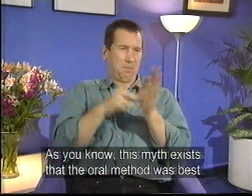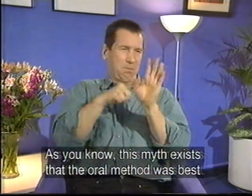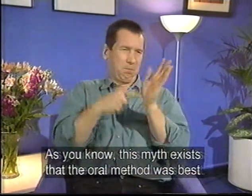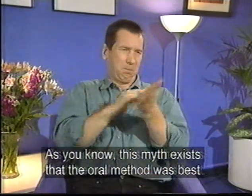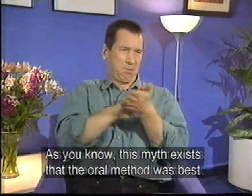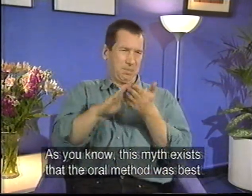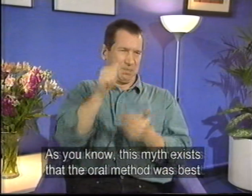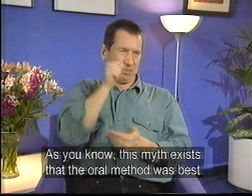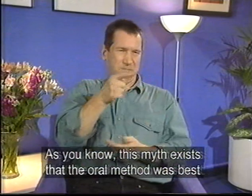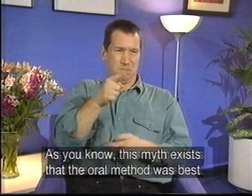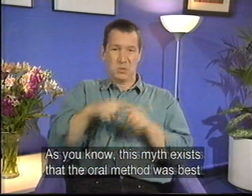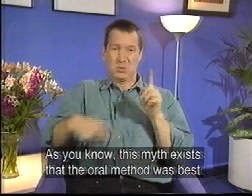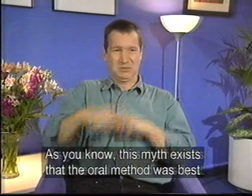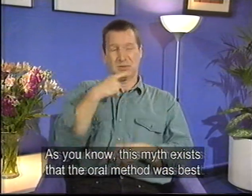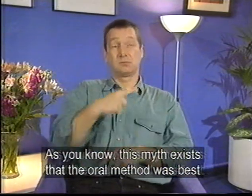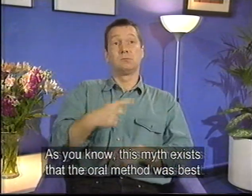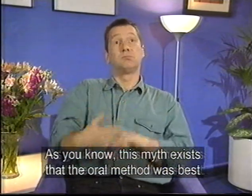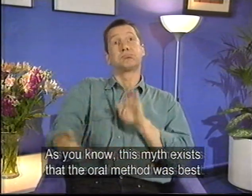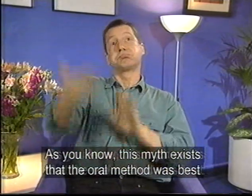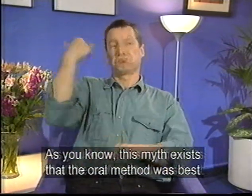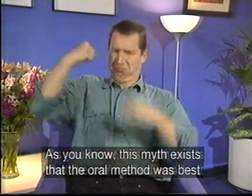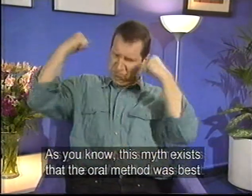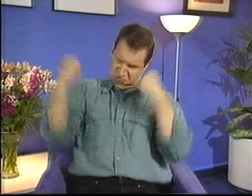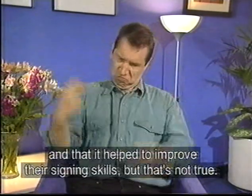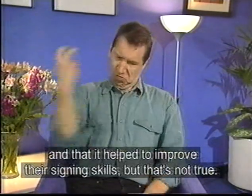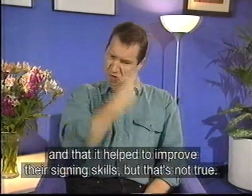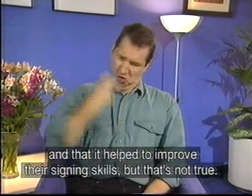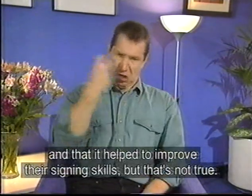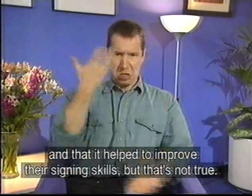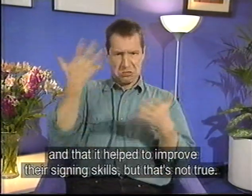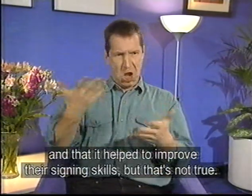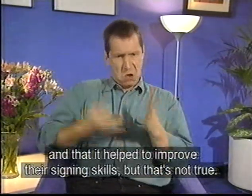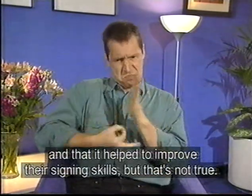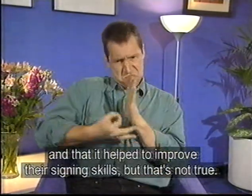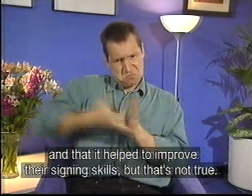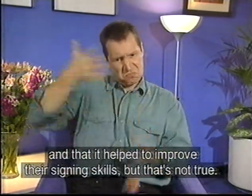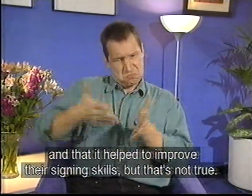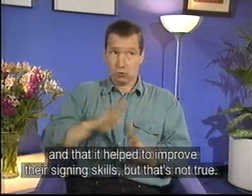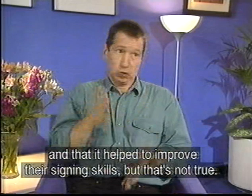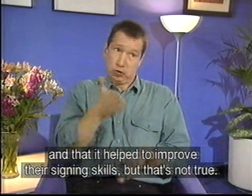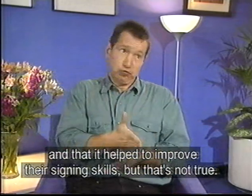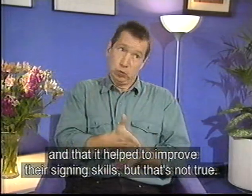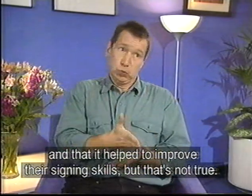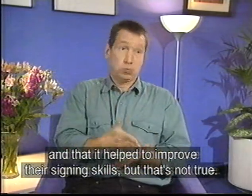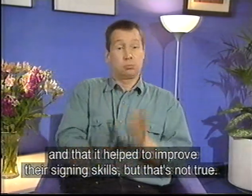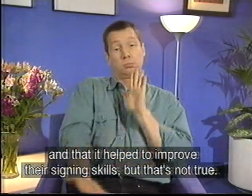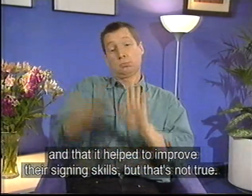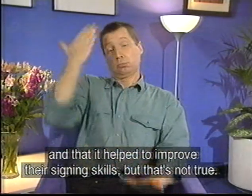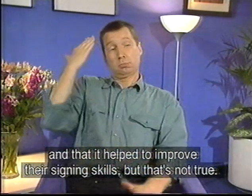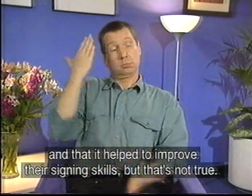exists that the oral method was best and that it helped to improve their signing skills, but that's not true. In fact, bilingualism